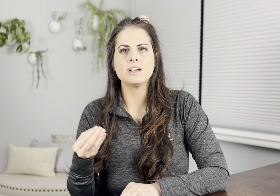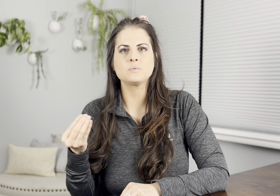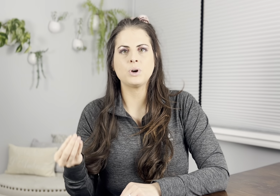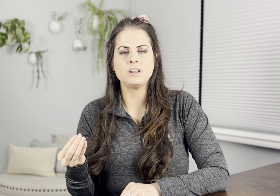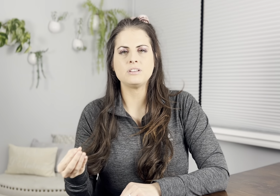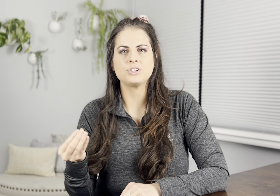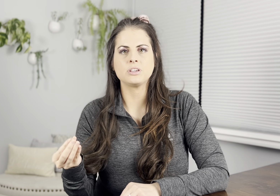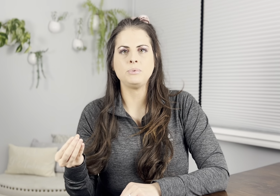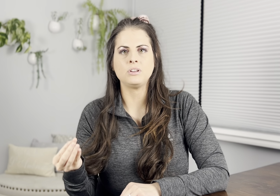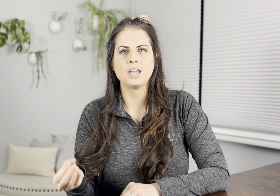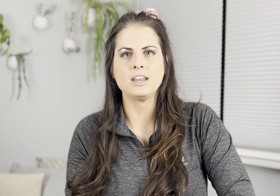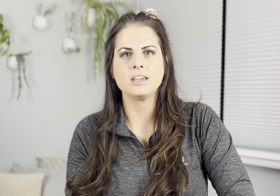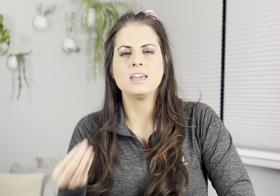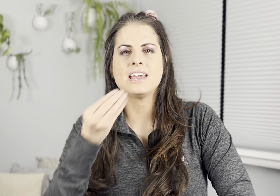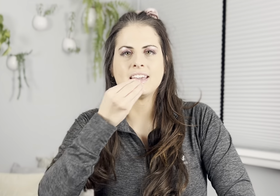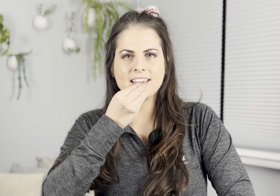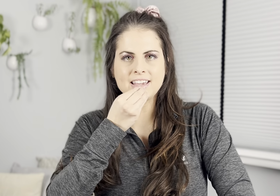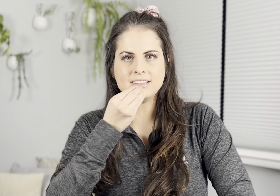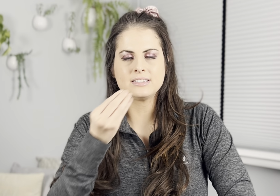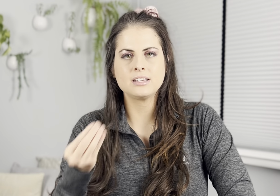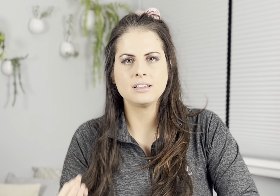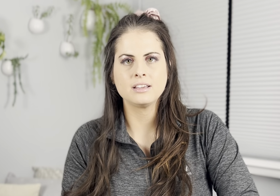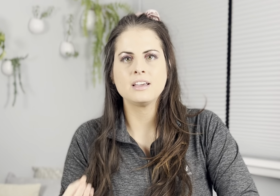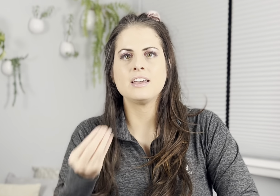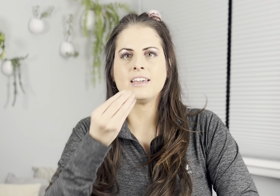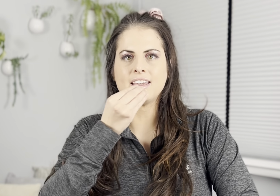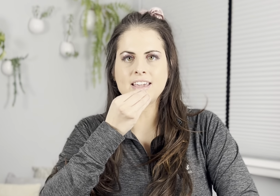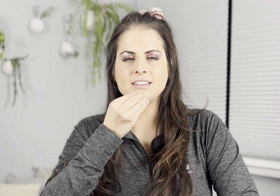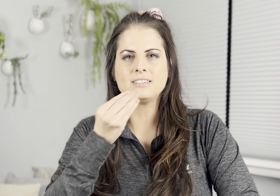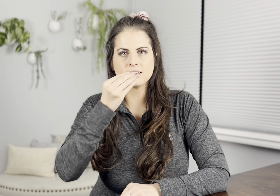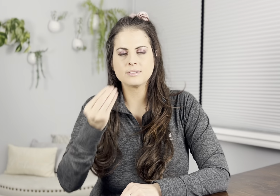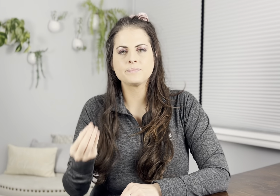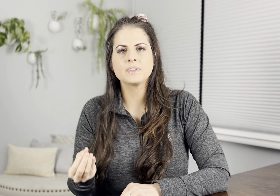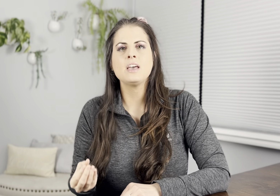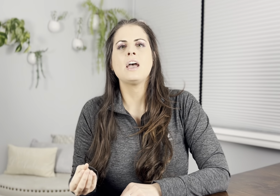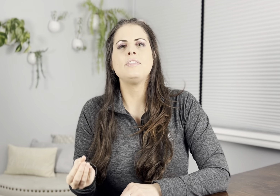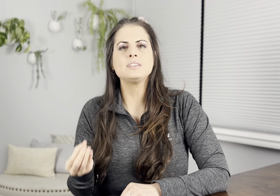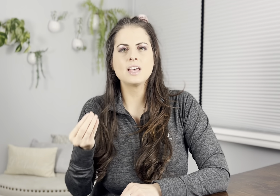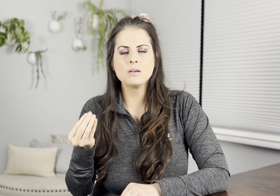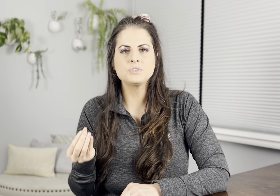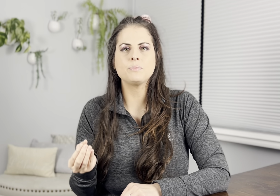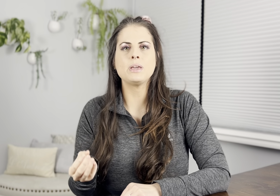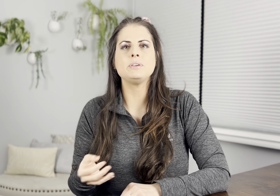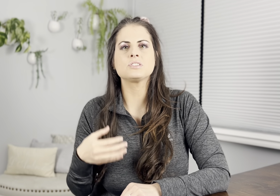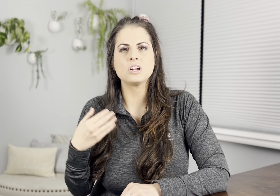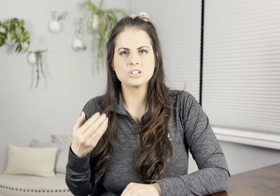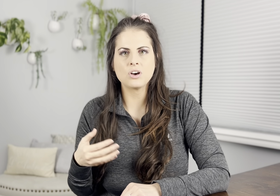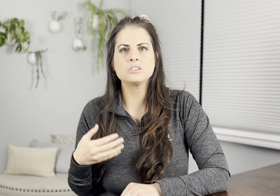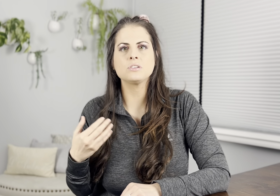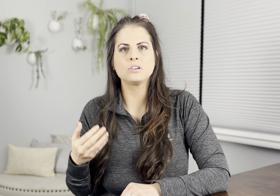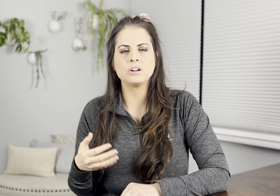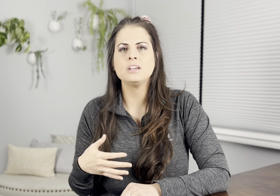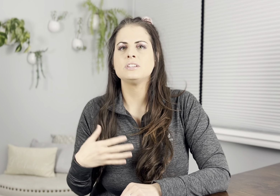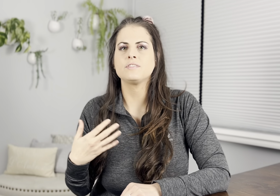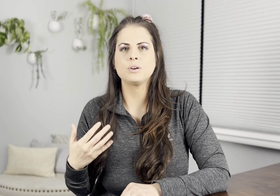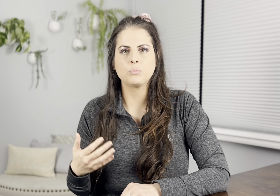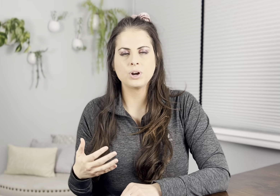what it is you're communicating. Eat, eat. And this helps your baby start to also learn different